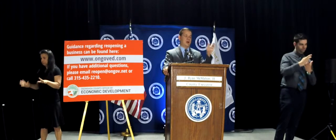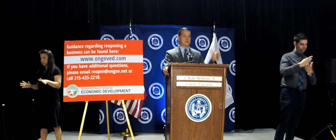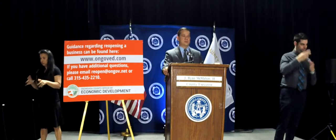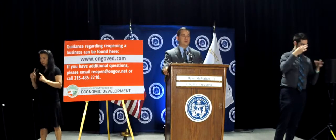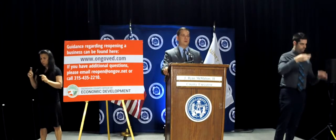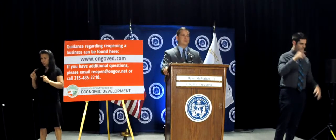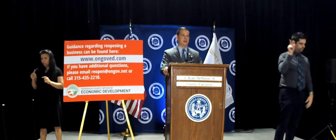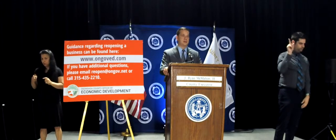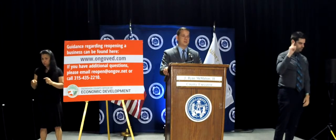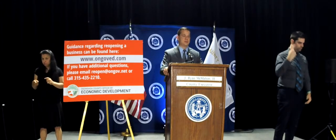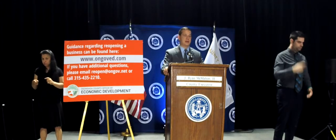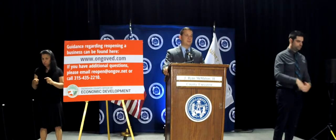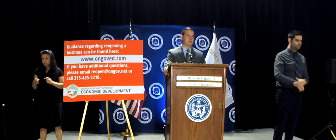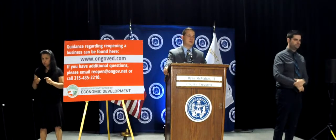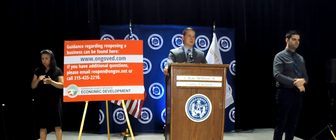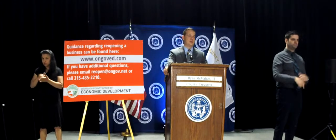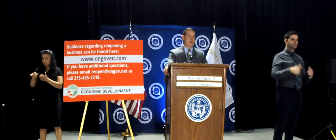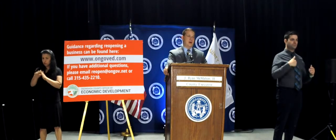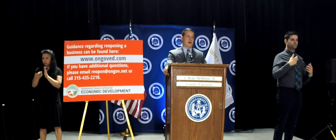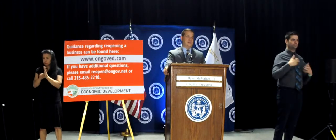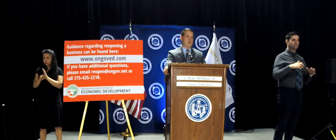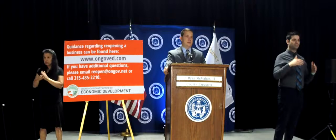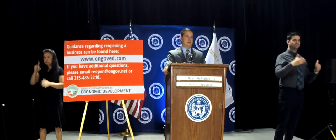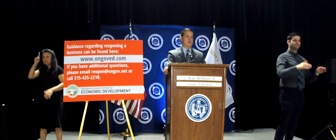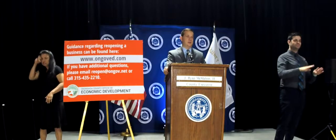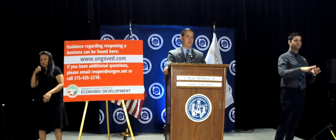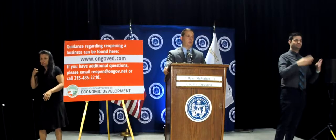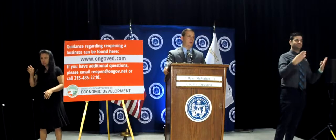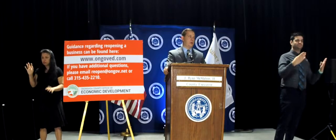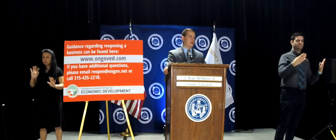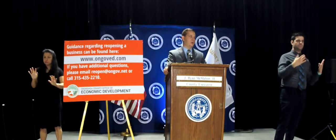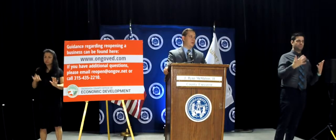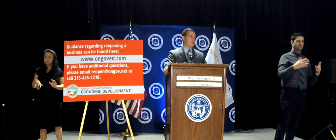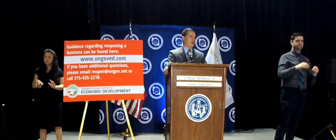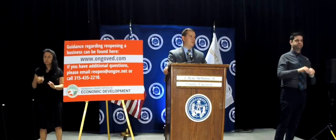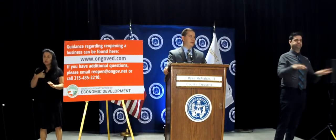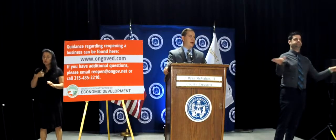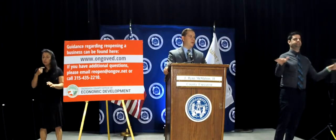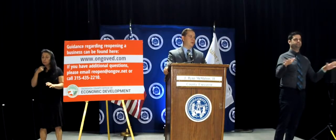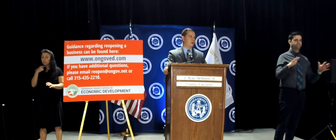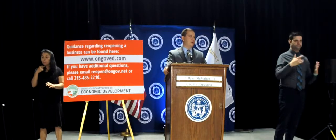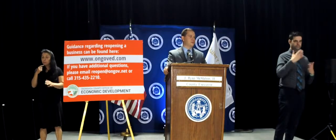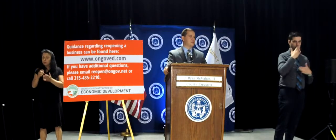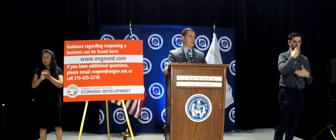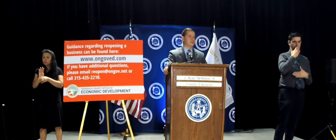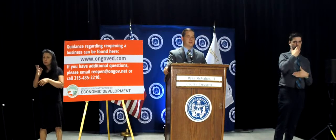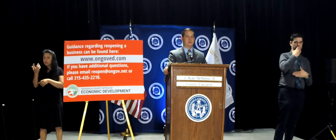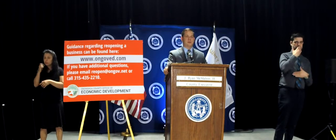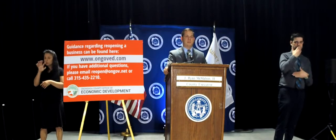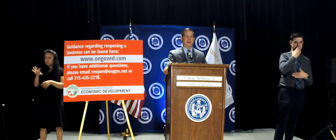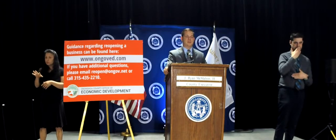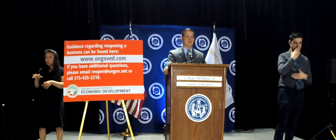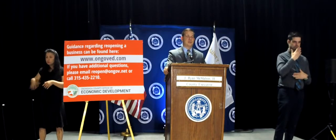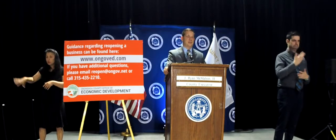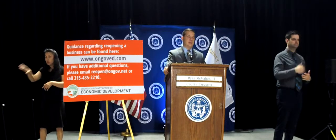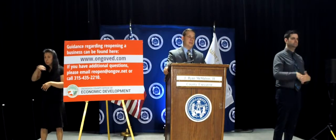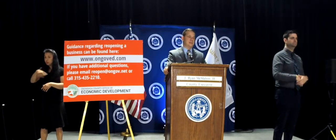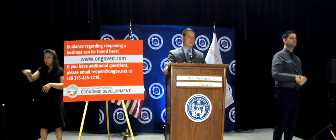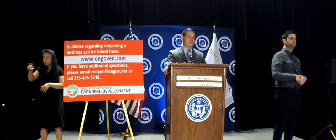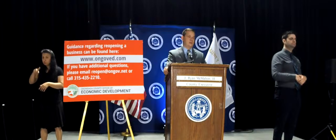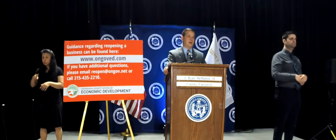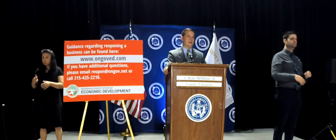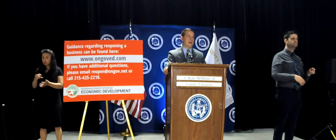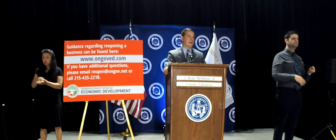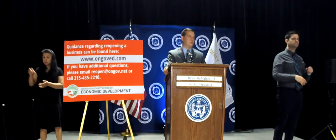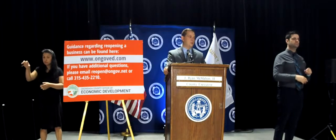reaction across New York State. Sometimes I say things that get reported and every county across the state saying McMahon just did